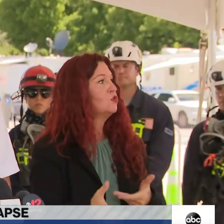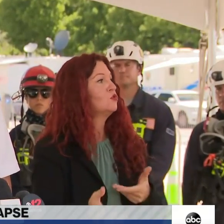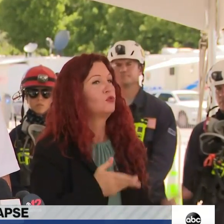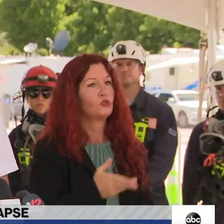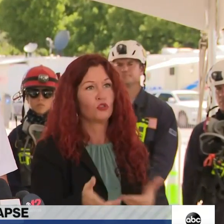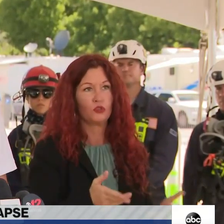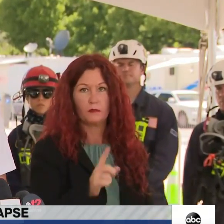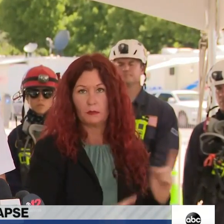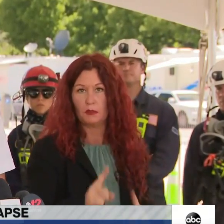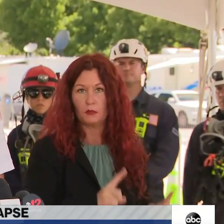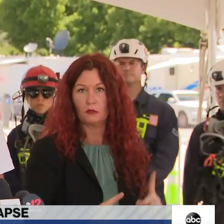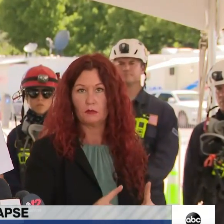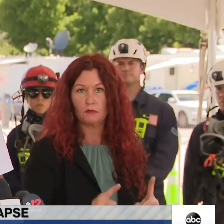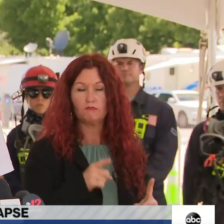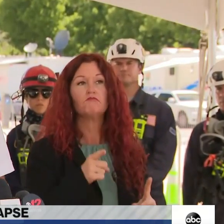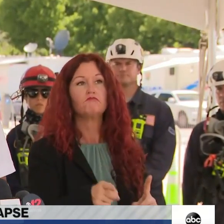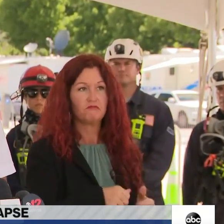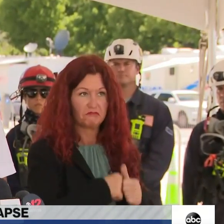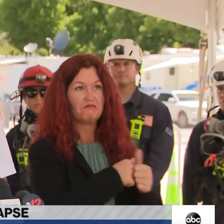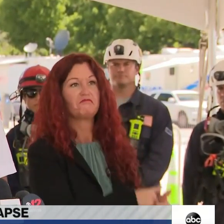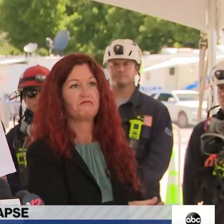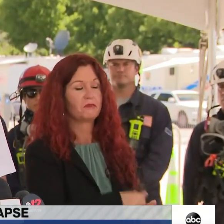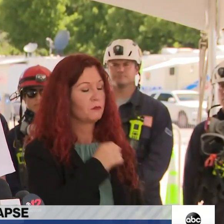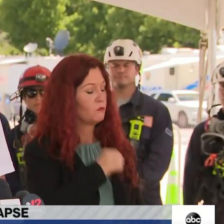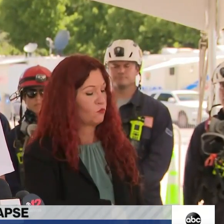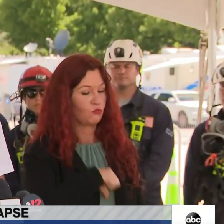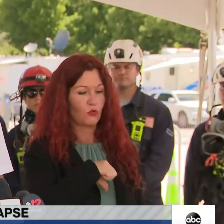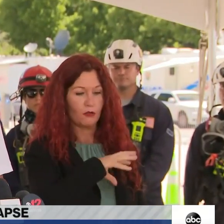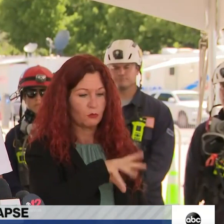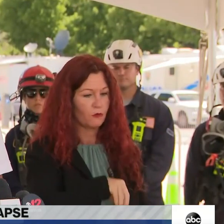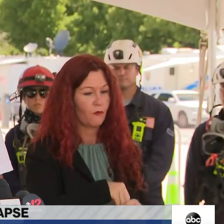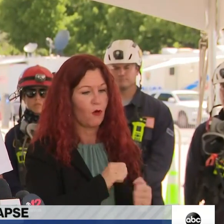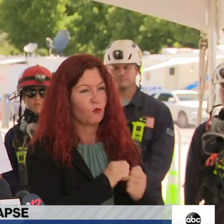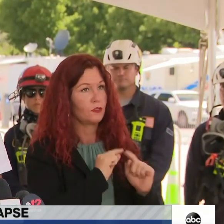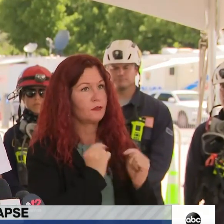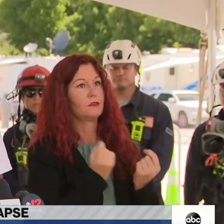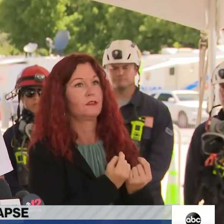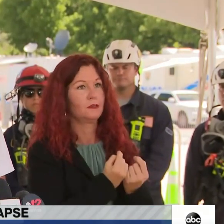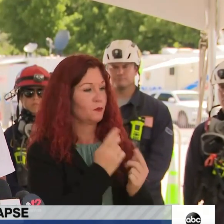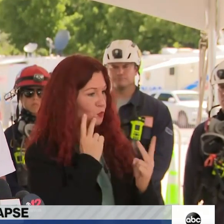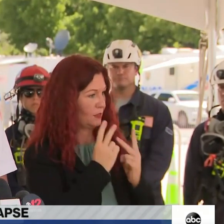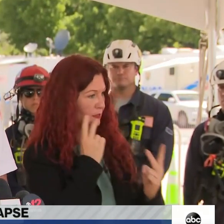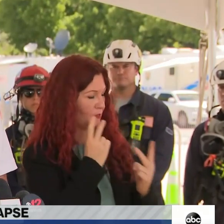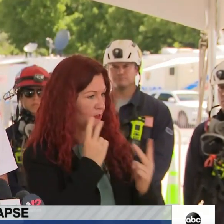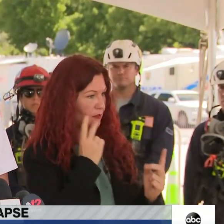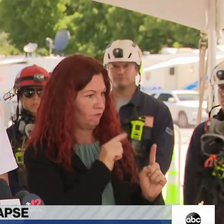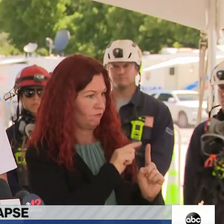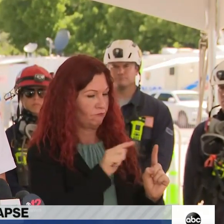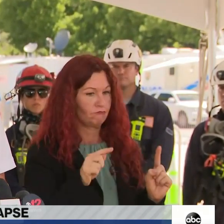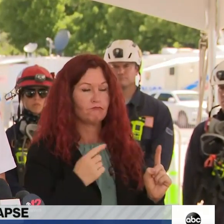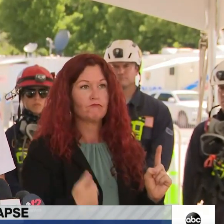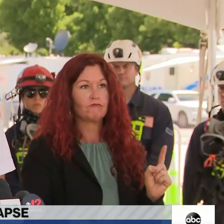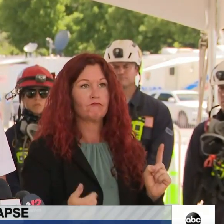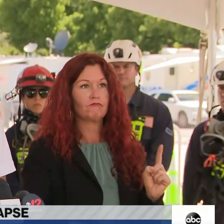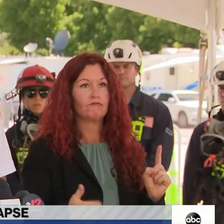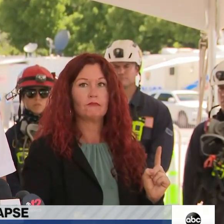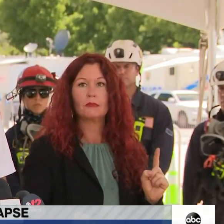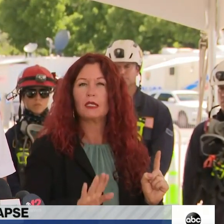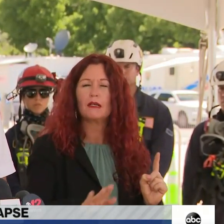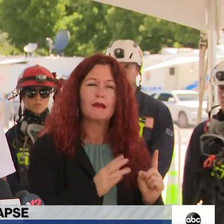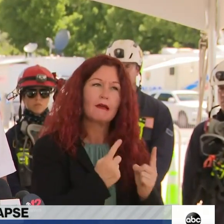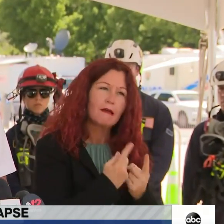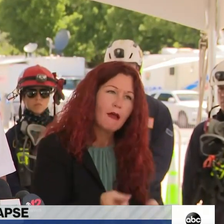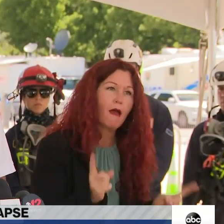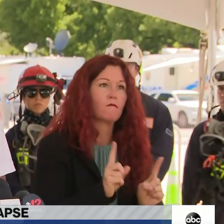were put here to do. And I'm proud to be a part of that effort. And I can tell you that from my perspective, everybody